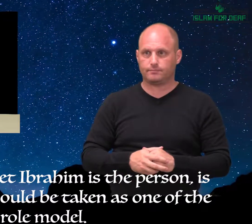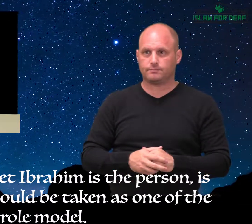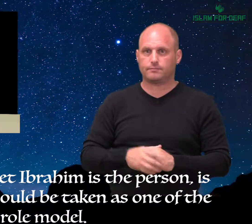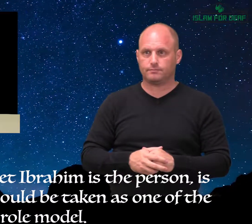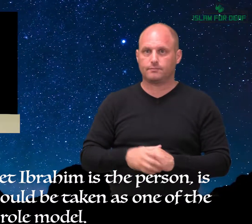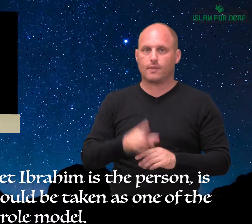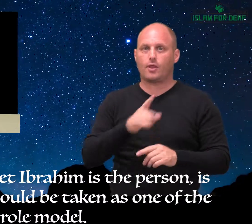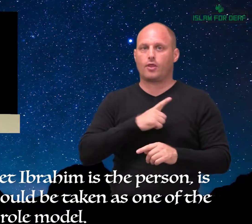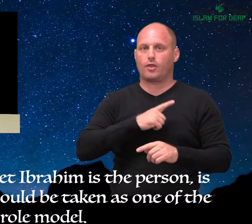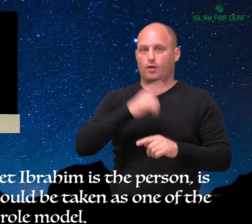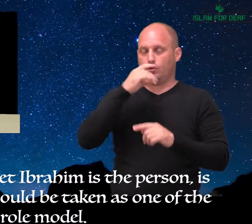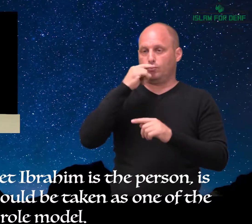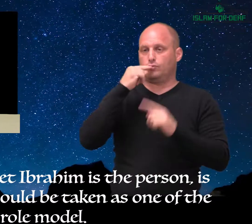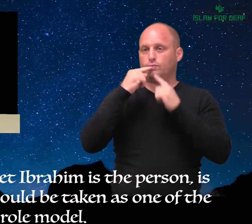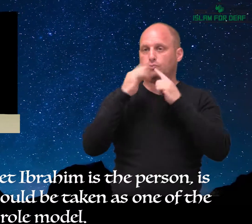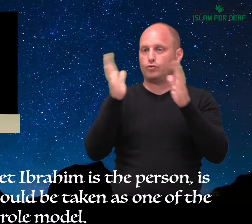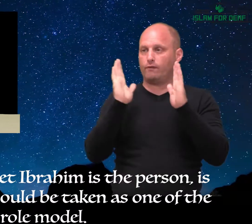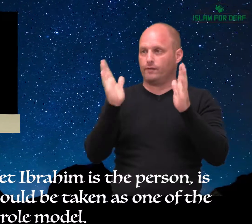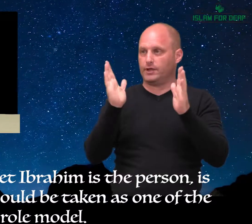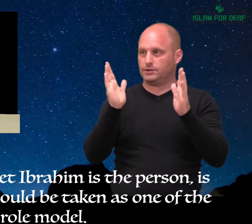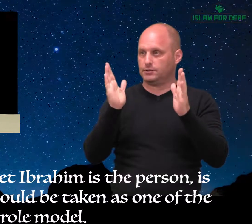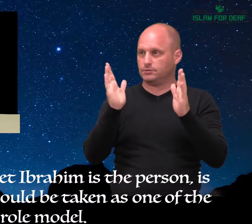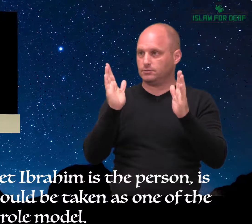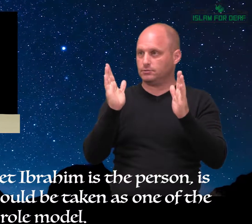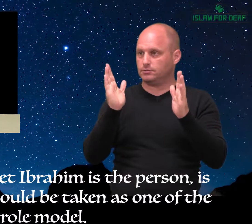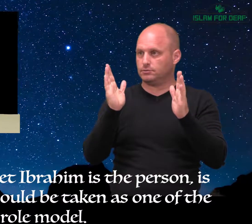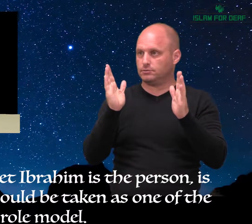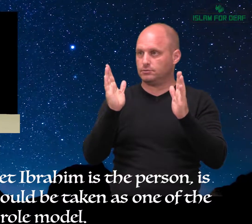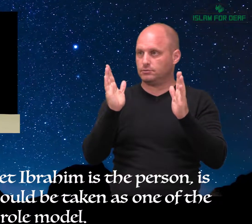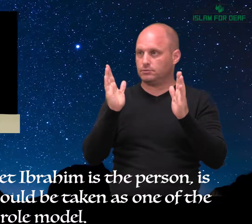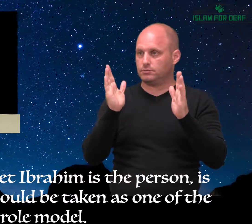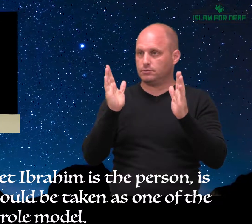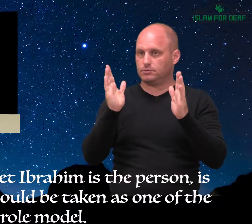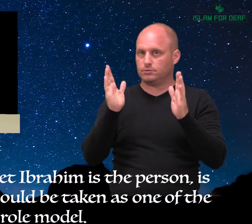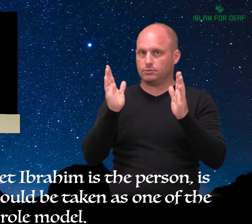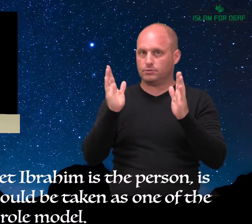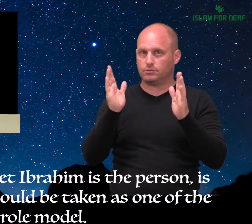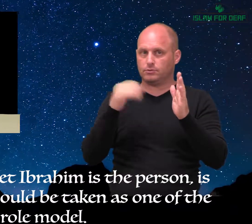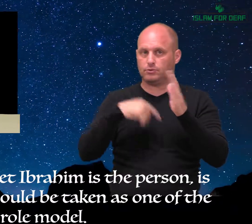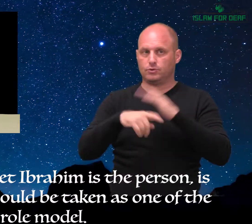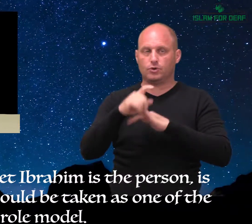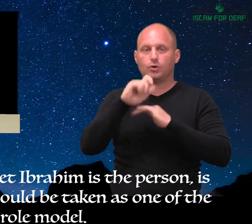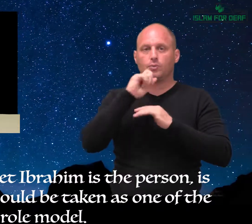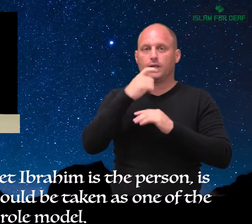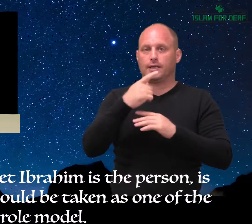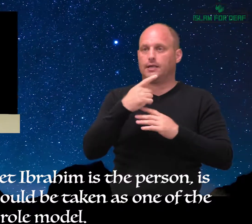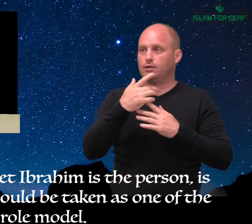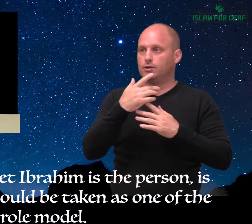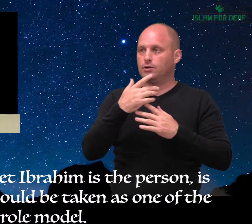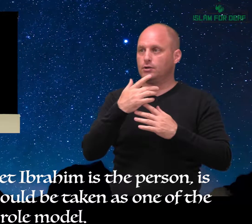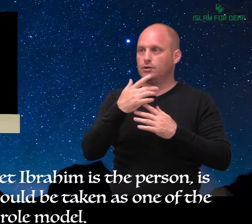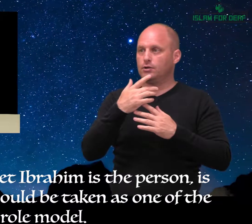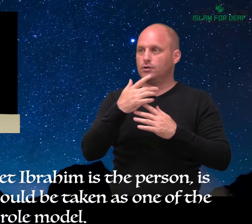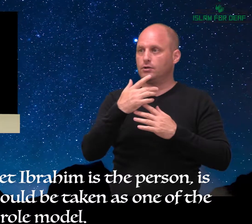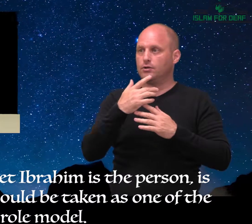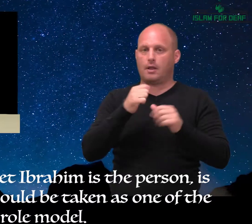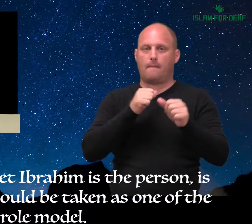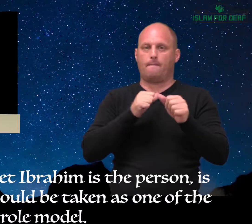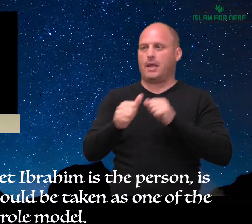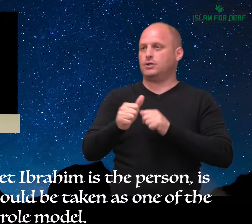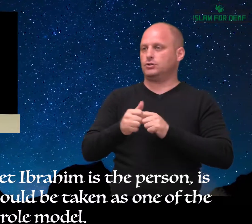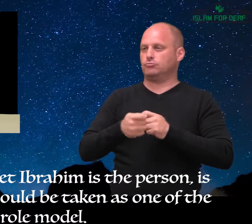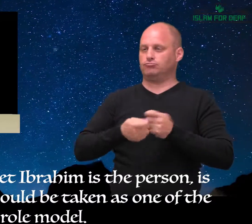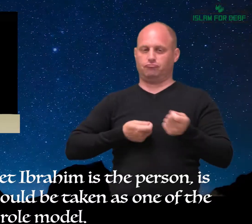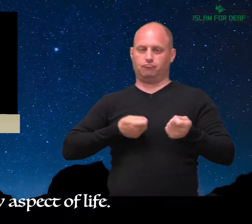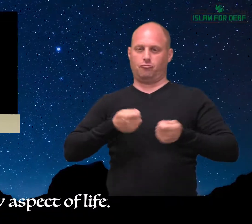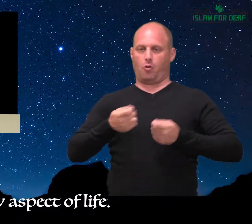is the person, is a prophet that should be taken as one of the best role models